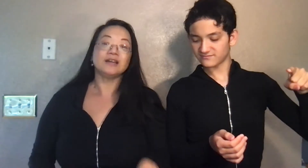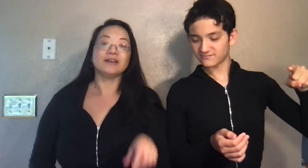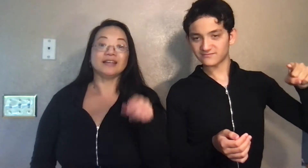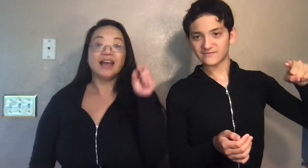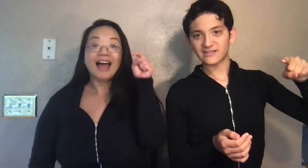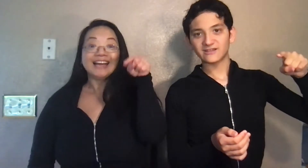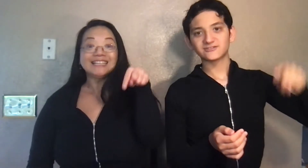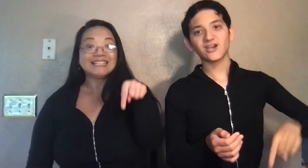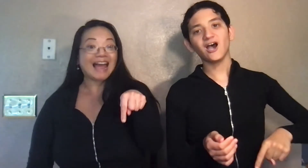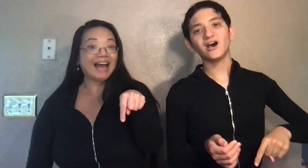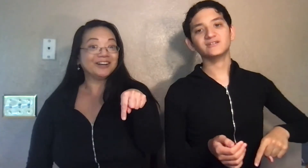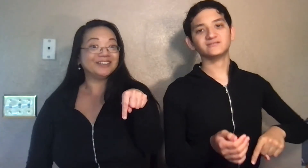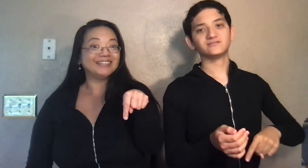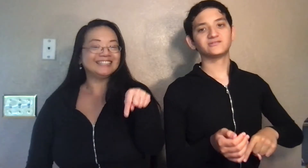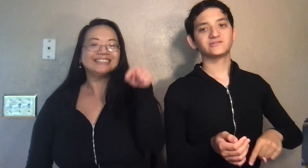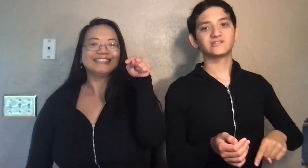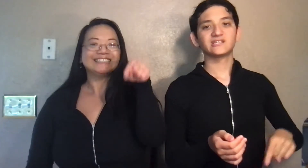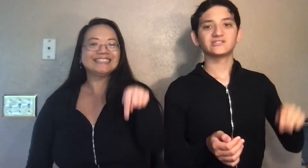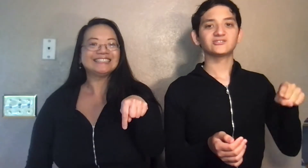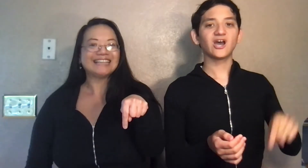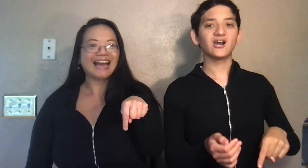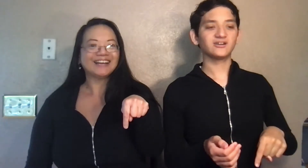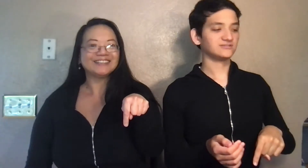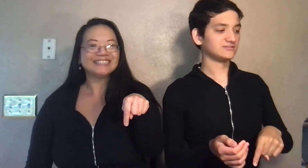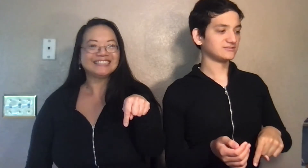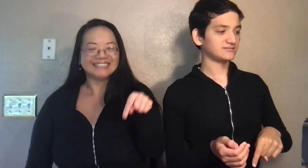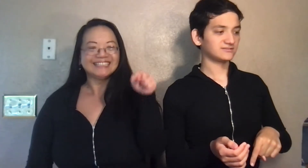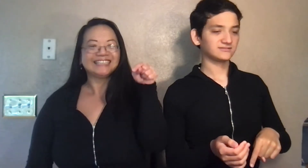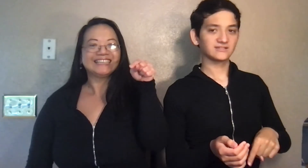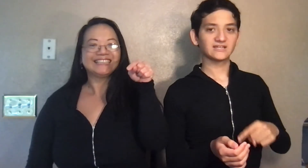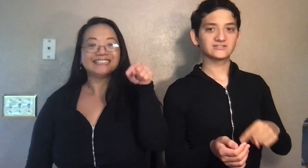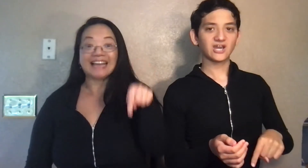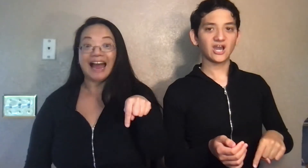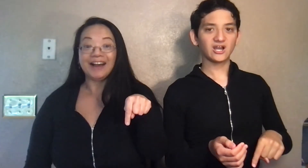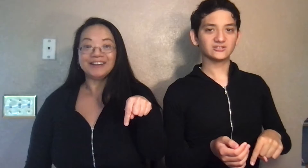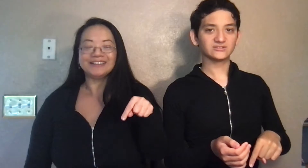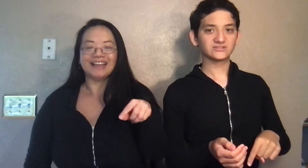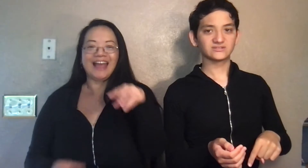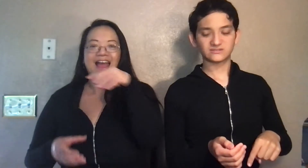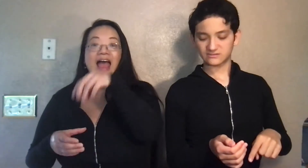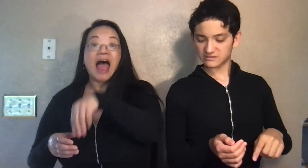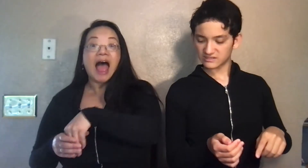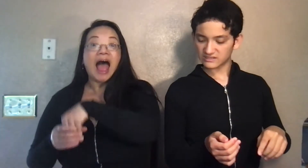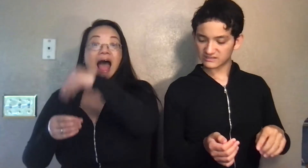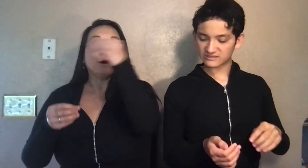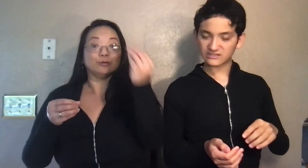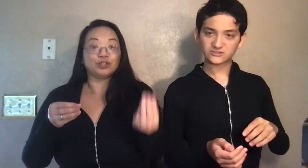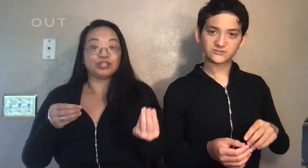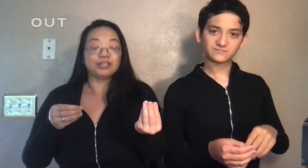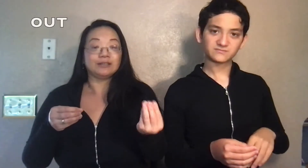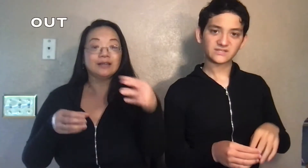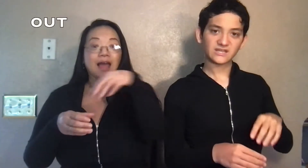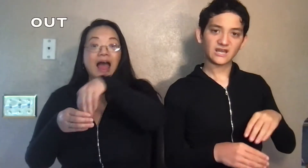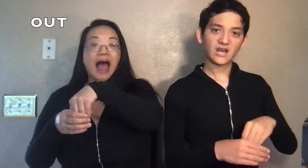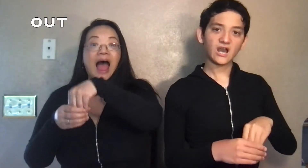again. Down. Down. Down. Yeah. Out. And